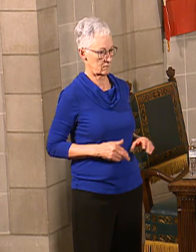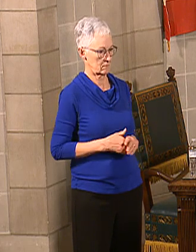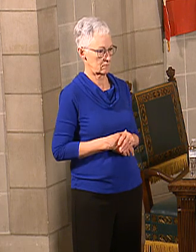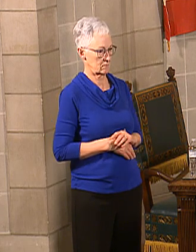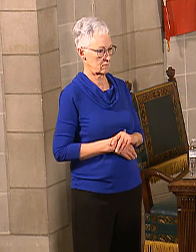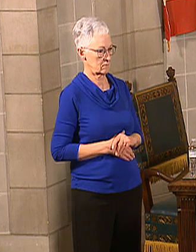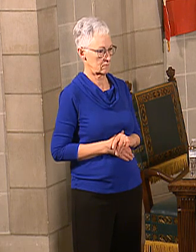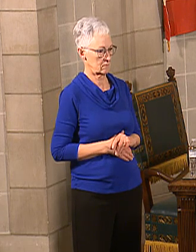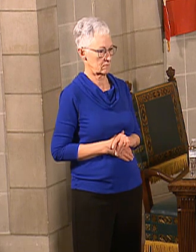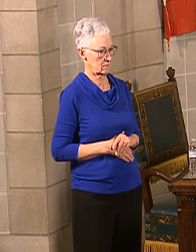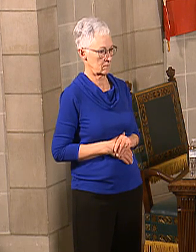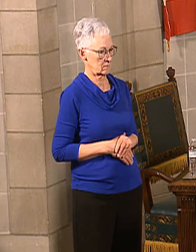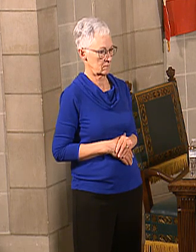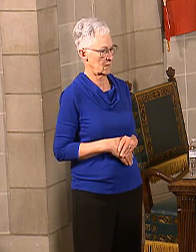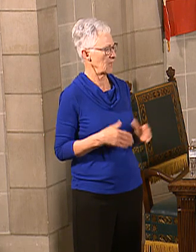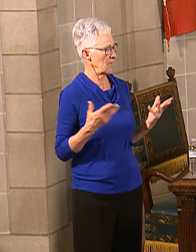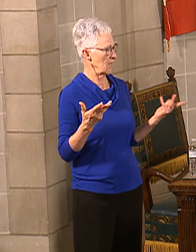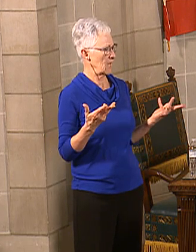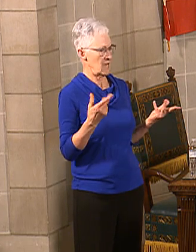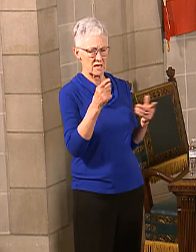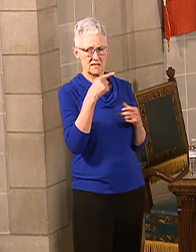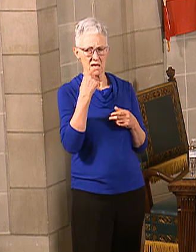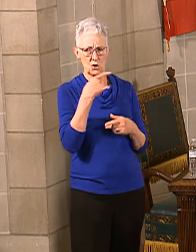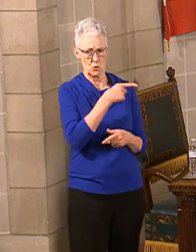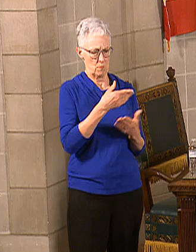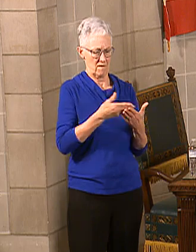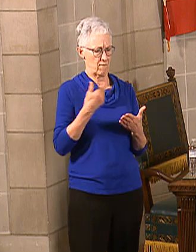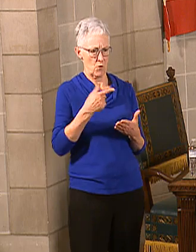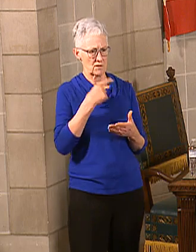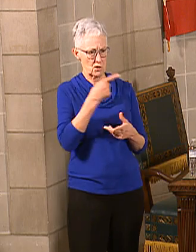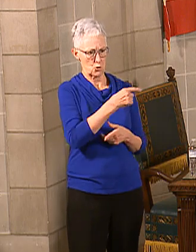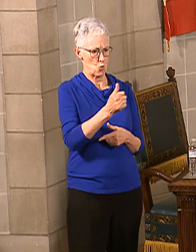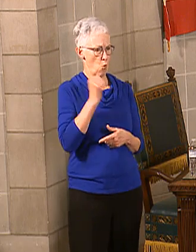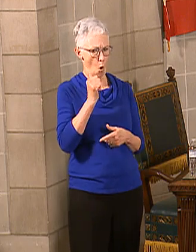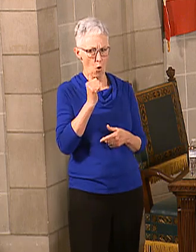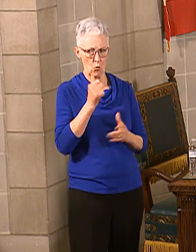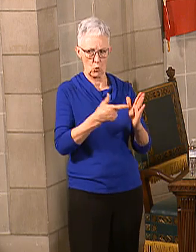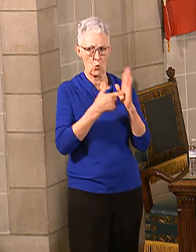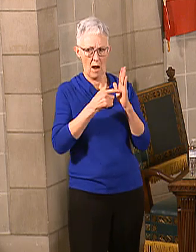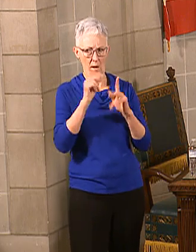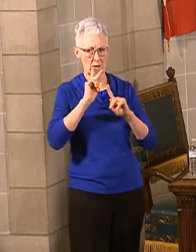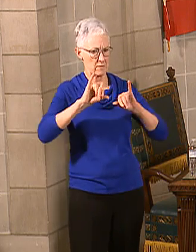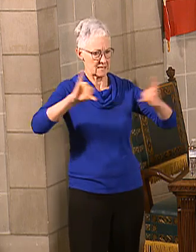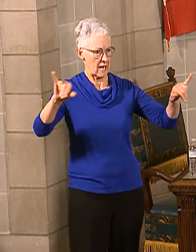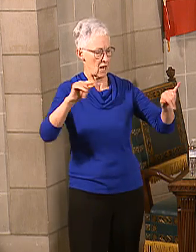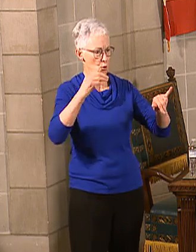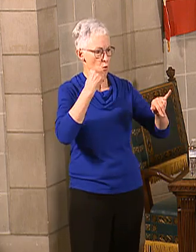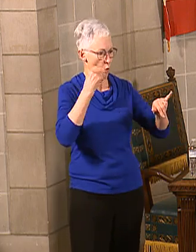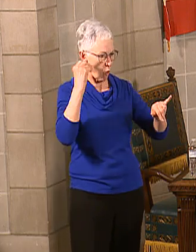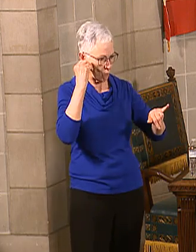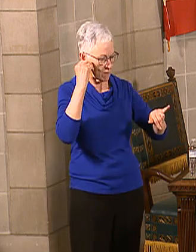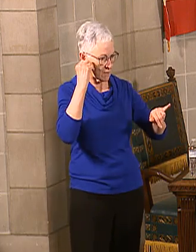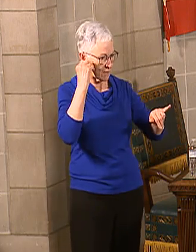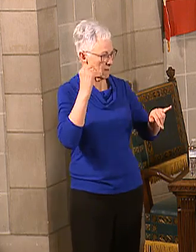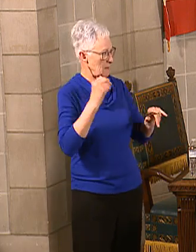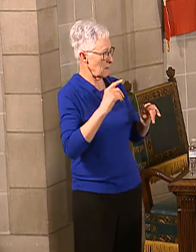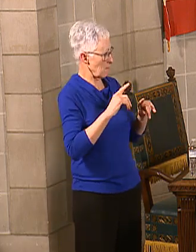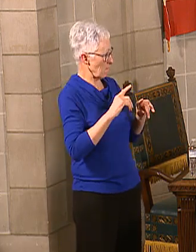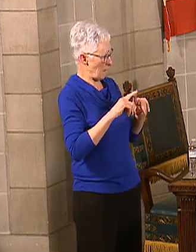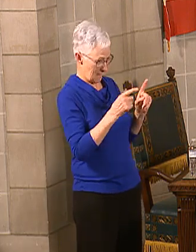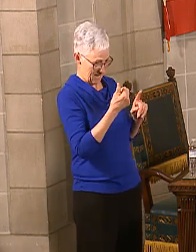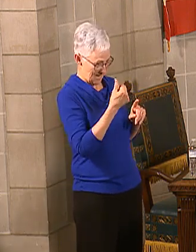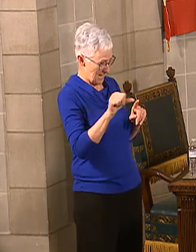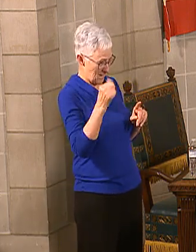further steps. Is there any scenario in which you would order a stay-at-home? Paul, we're not considering stay-at-home orders because it's not part of our